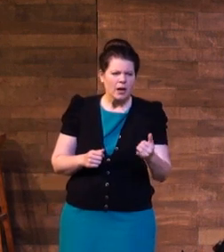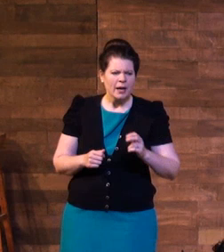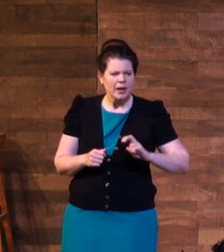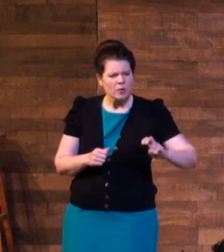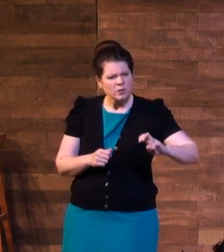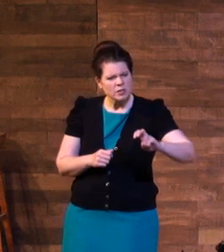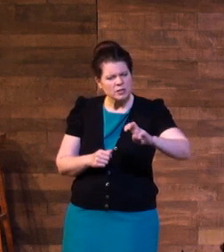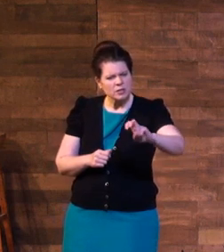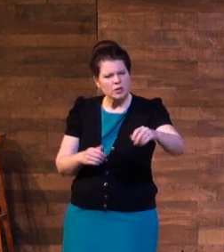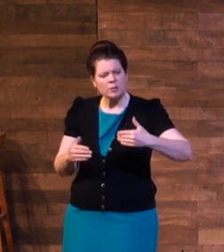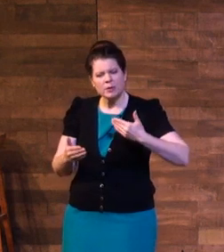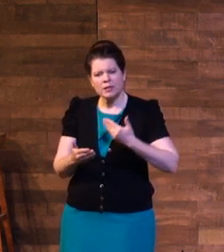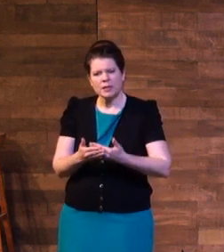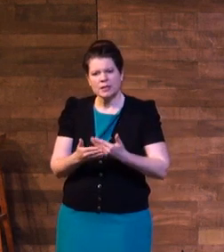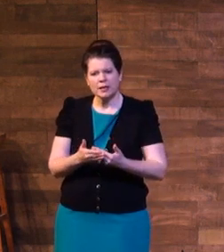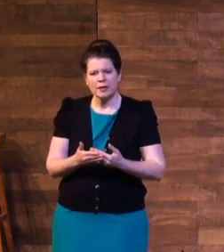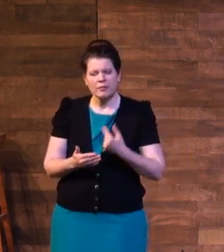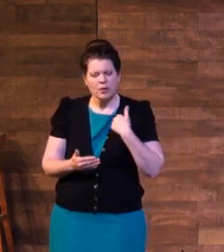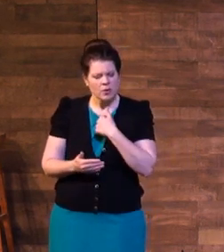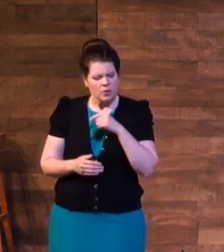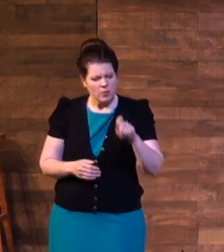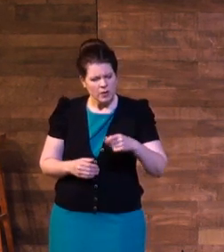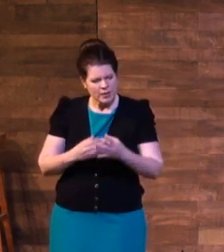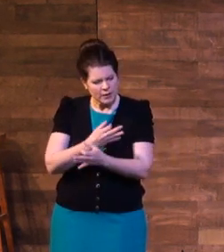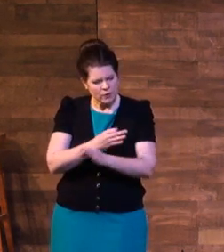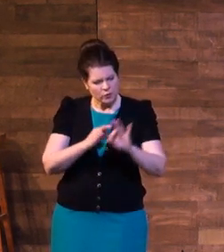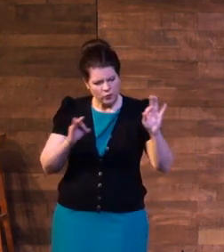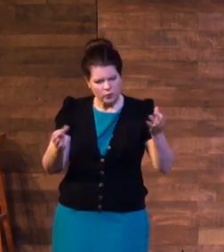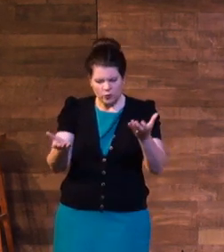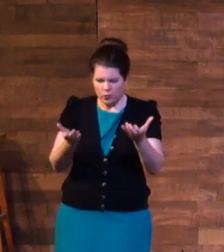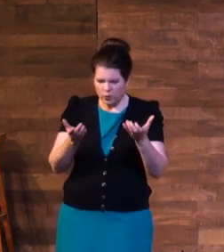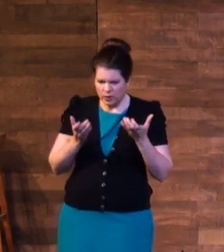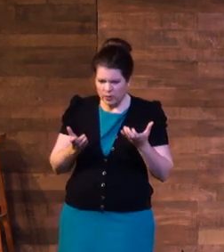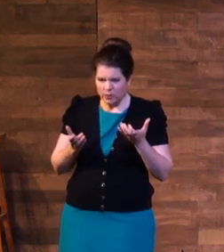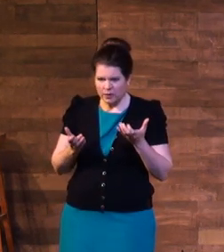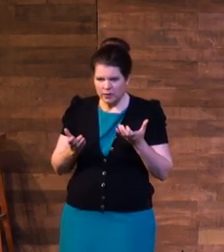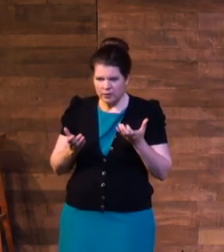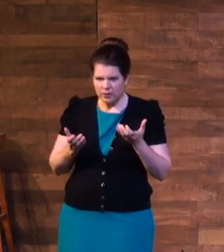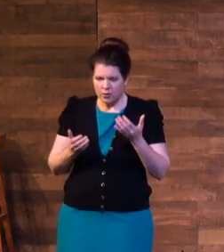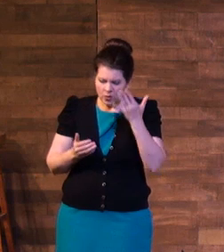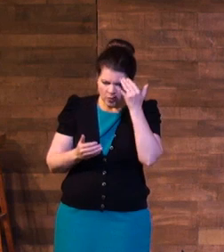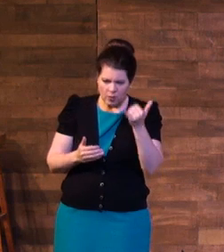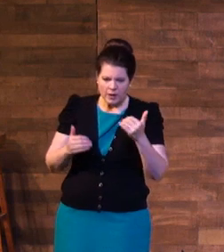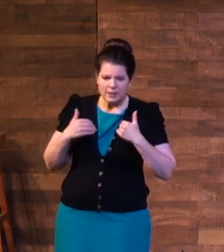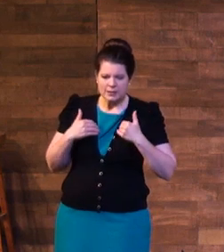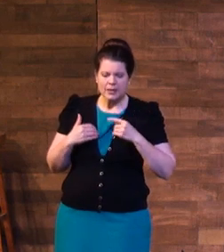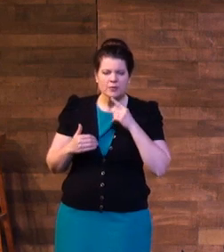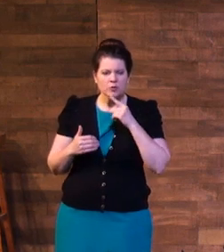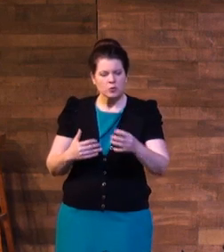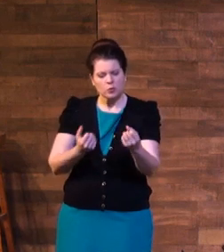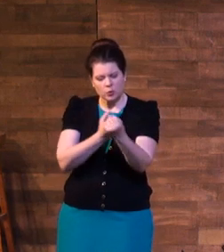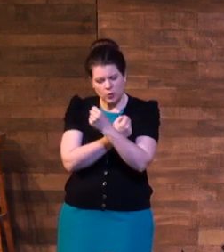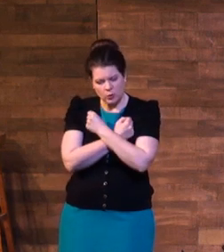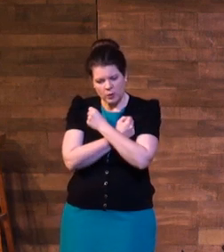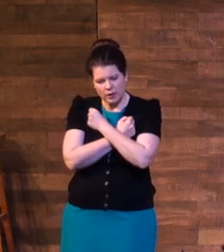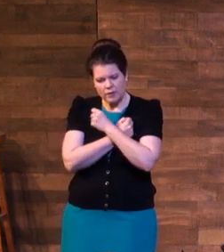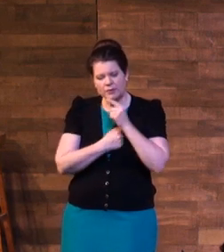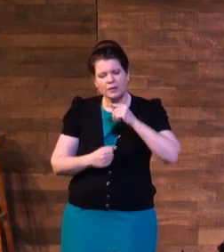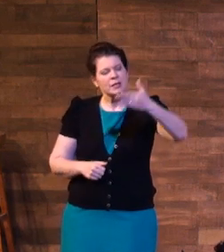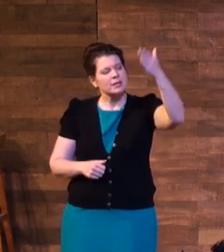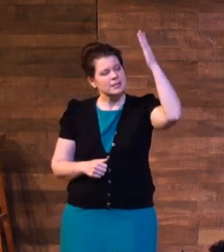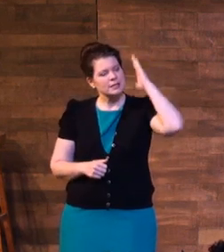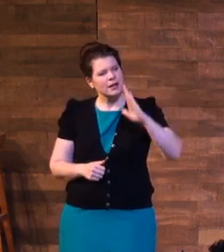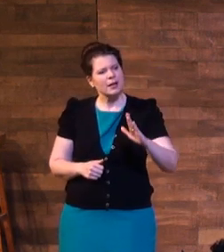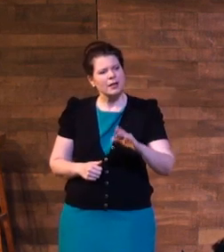if there's no free will, then there's no true love. And if there's no true love, well, then what is God? So we needed to have a